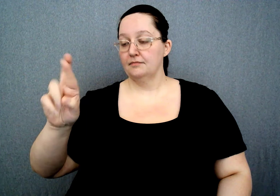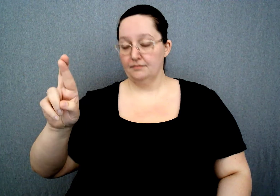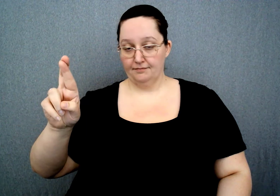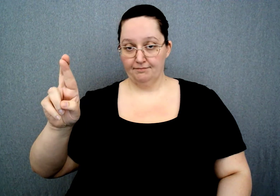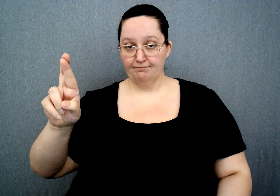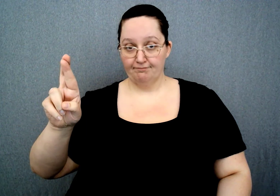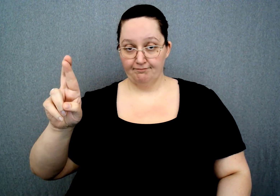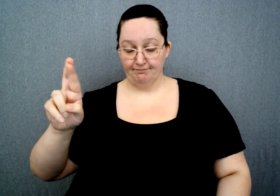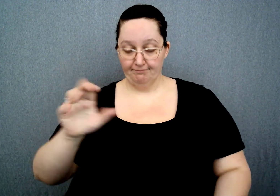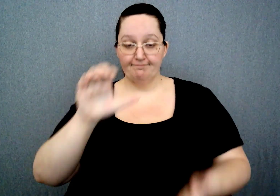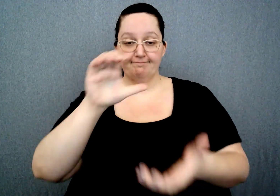Hamburger.